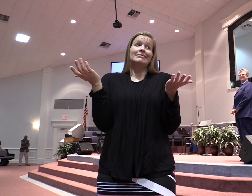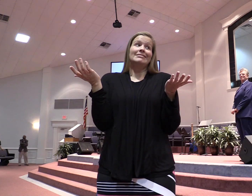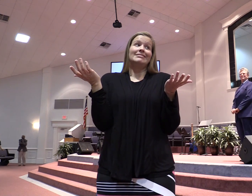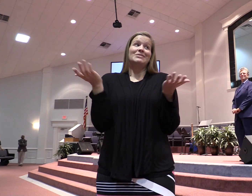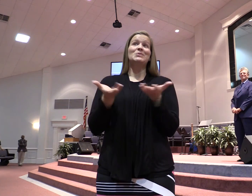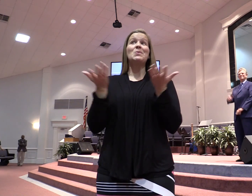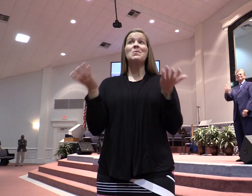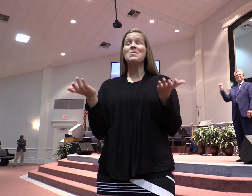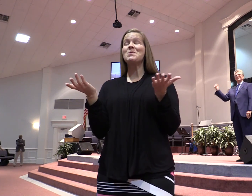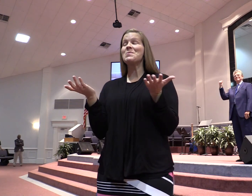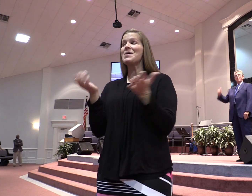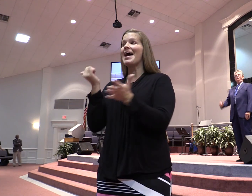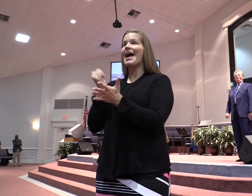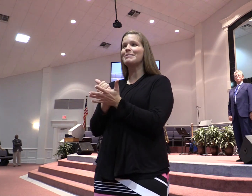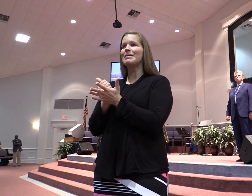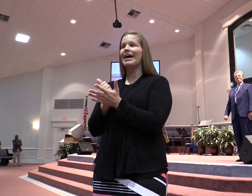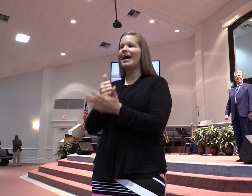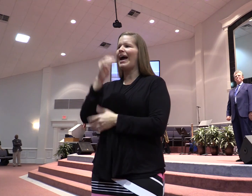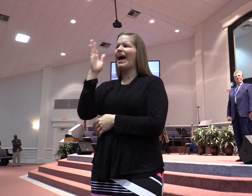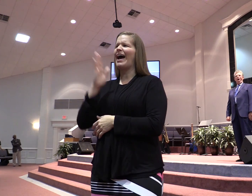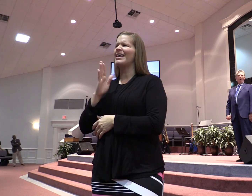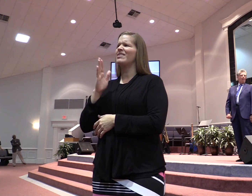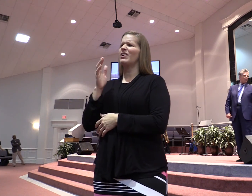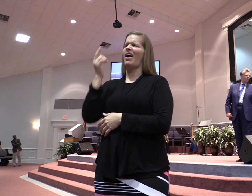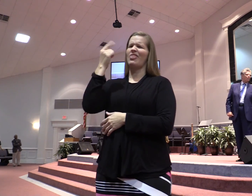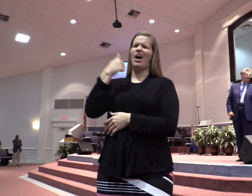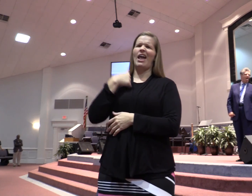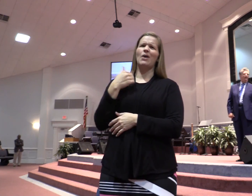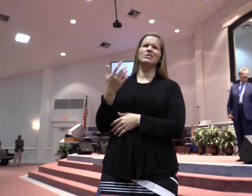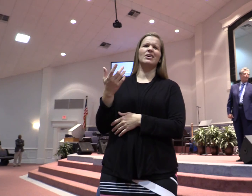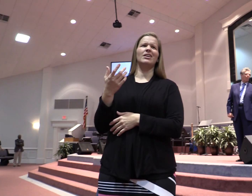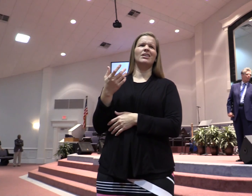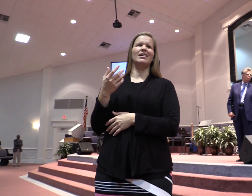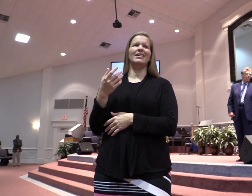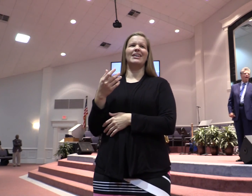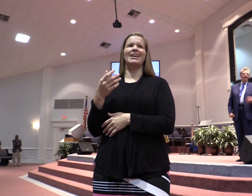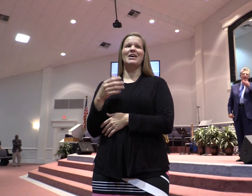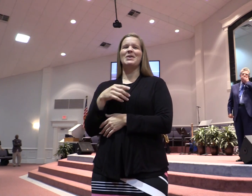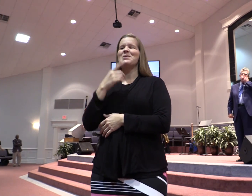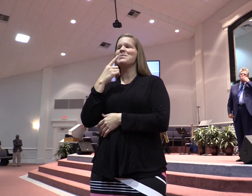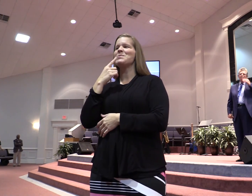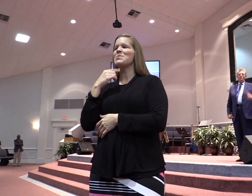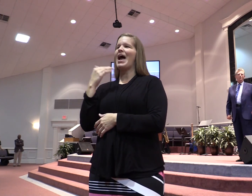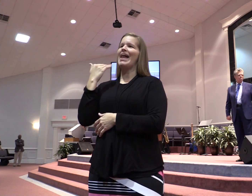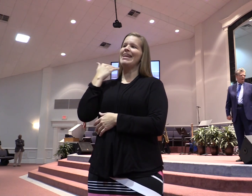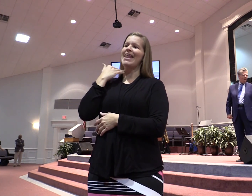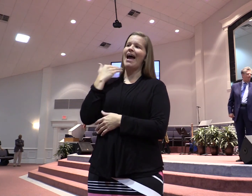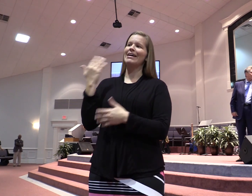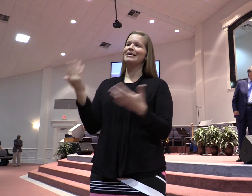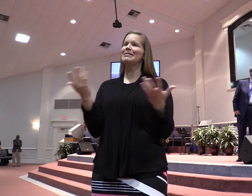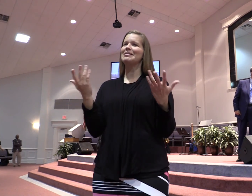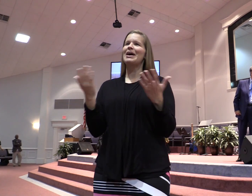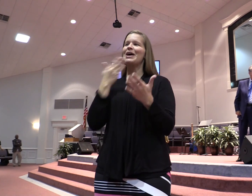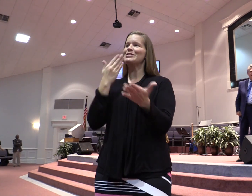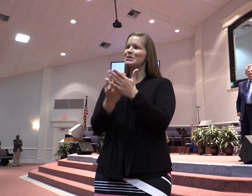So, amen. I never thought as much as redneck as I did sort of like hillbilly or something. You know, I'm not sure. But it's good to